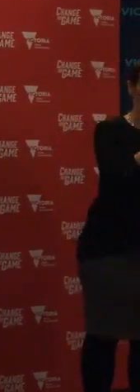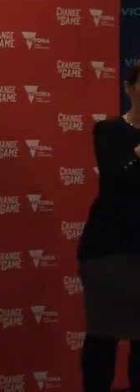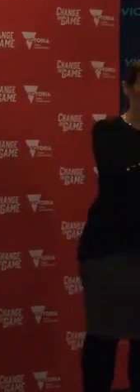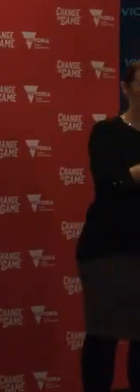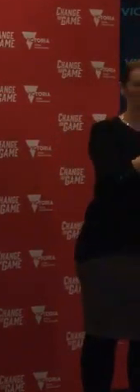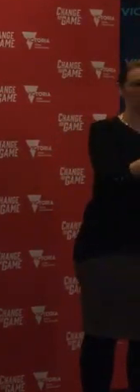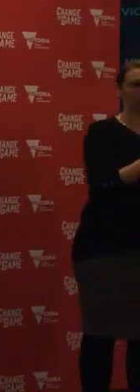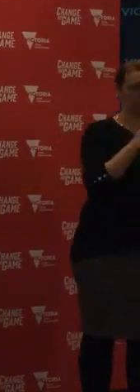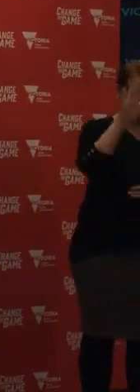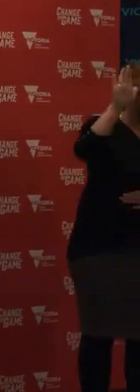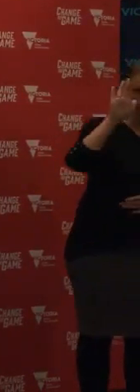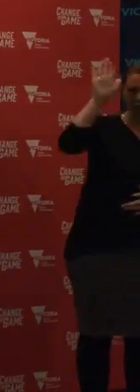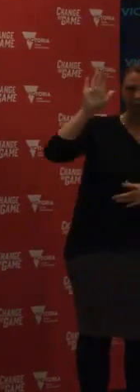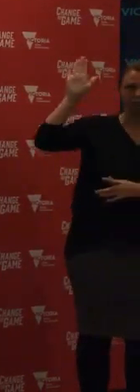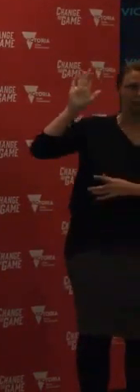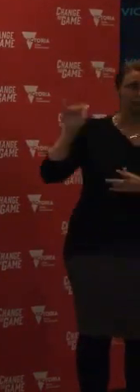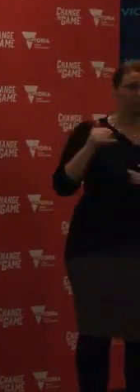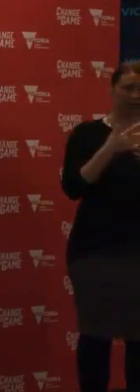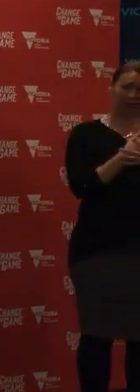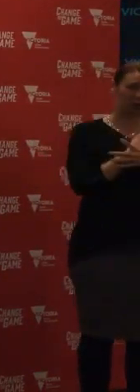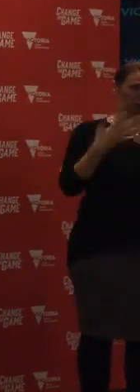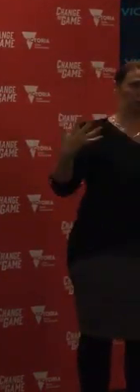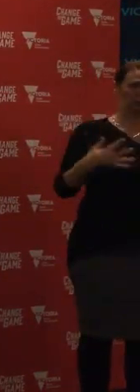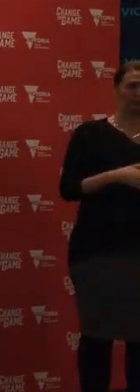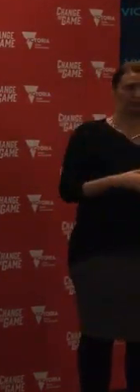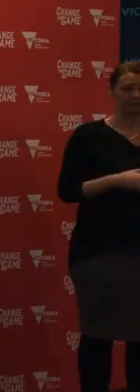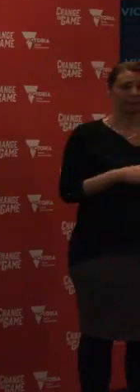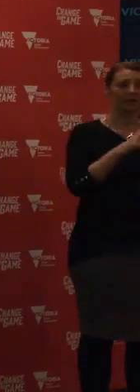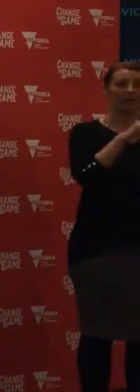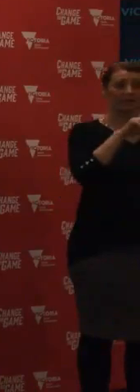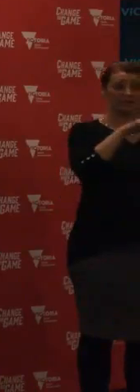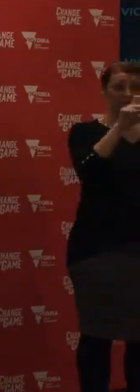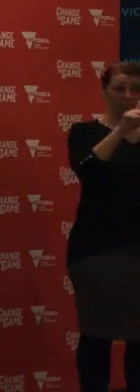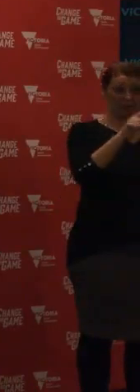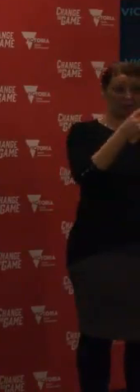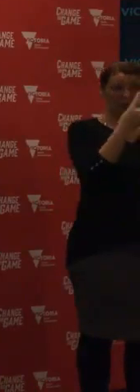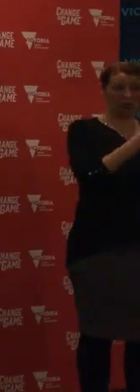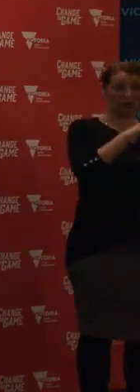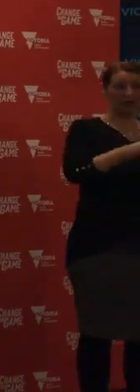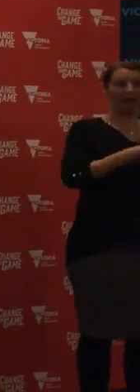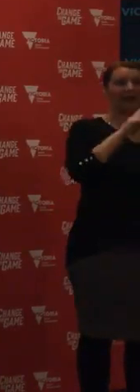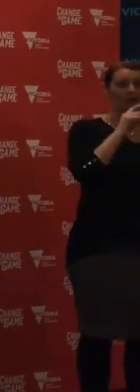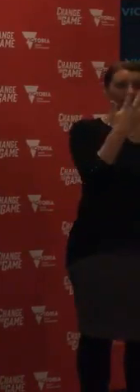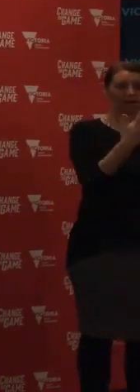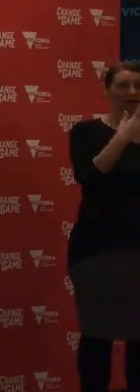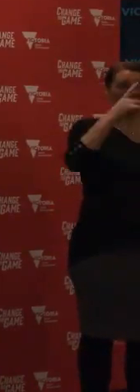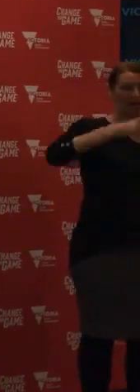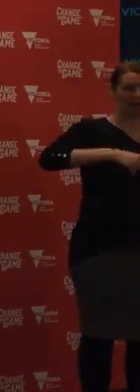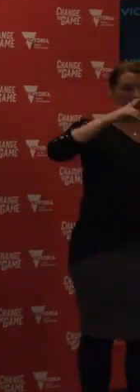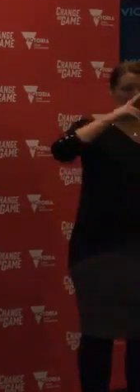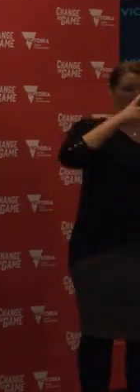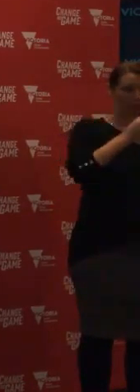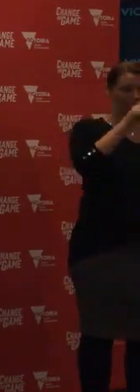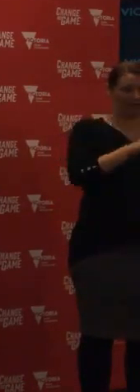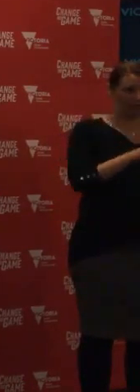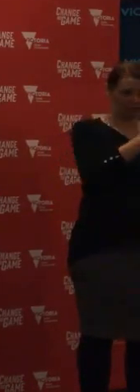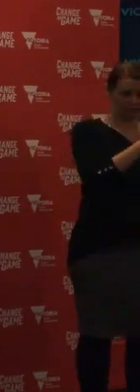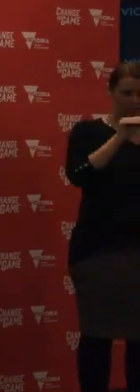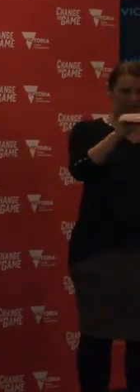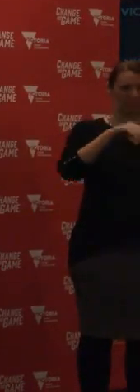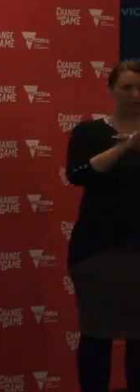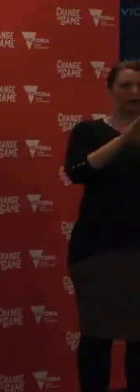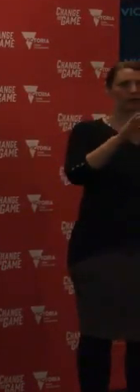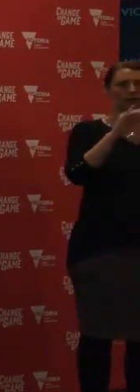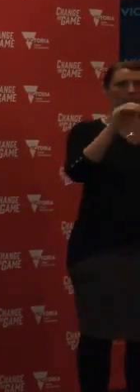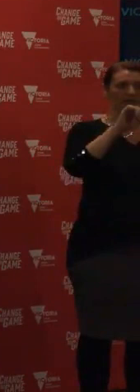disability services. So it's massive. In Victoria alone, you're talking about 105,000 people with disability moving into the scheme by the